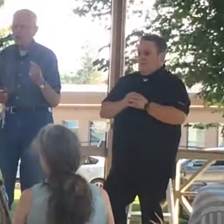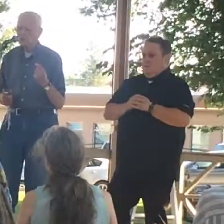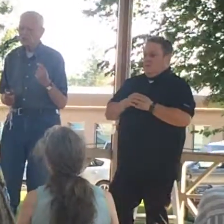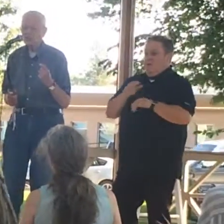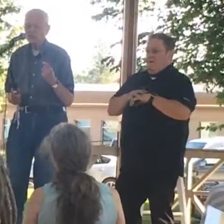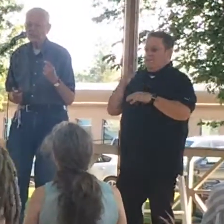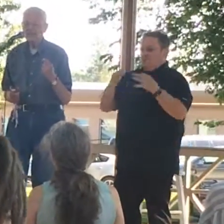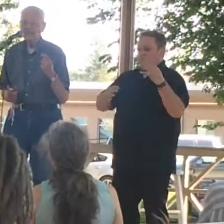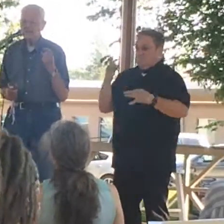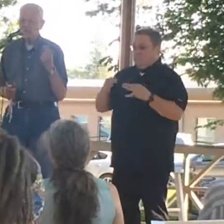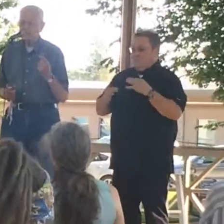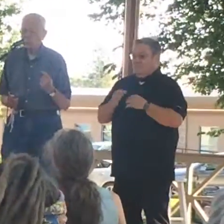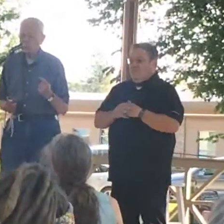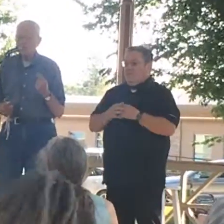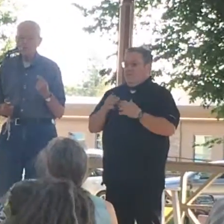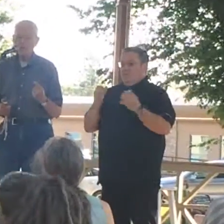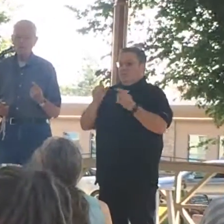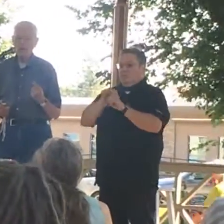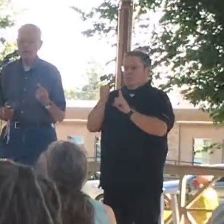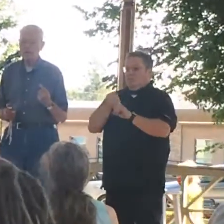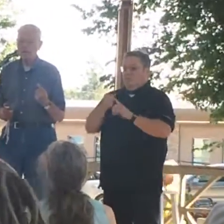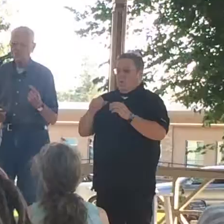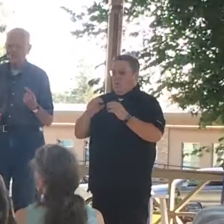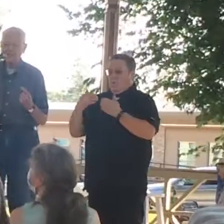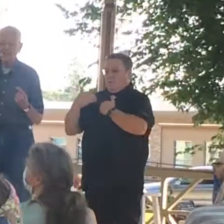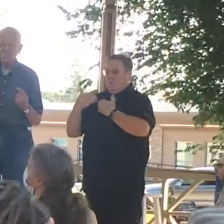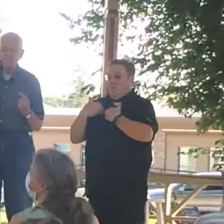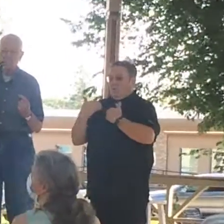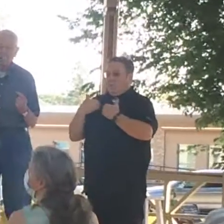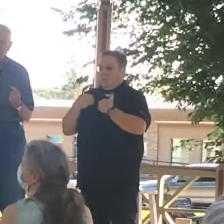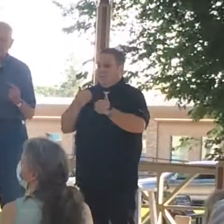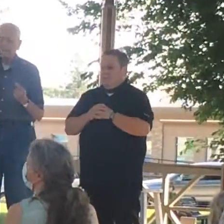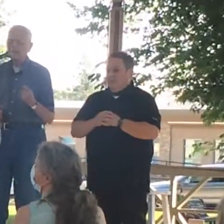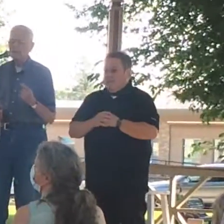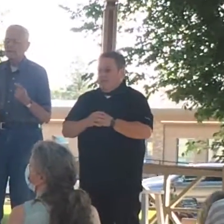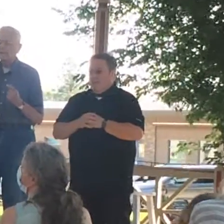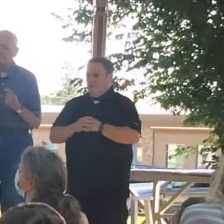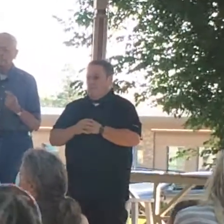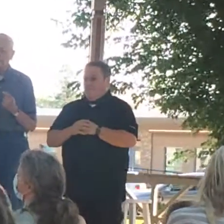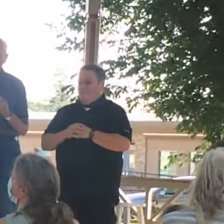of justice and social responsibility.